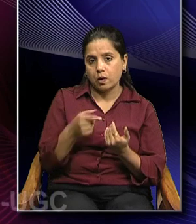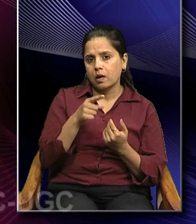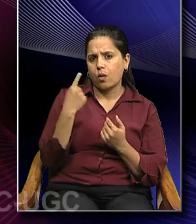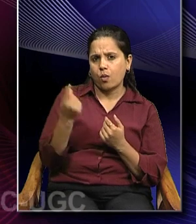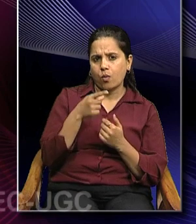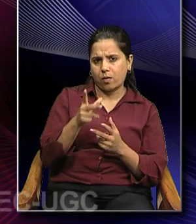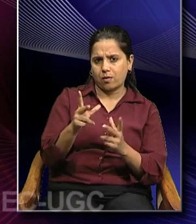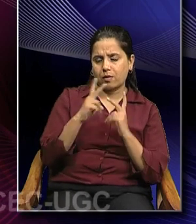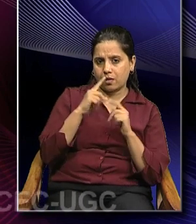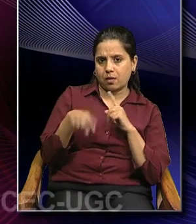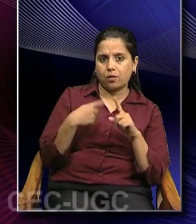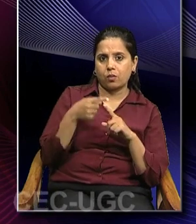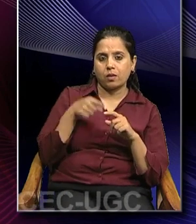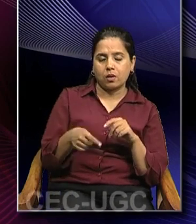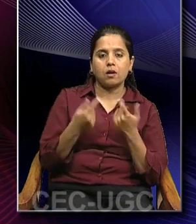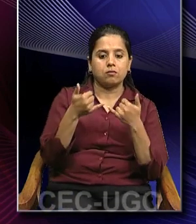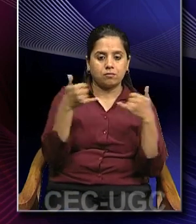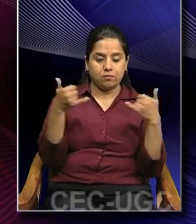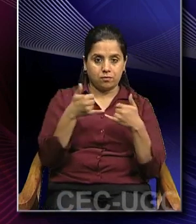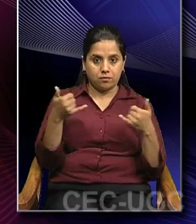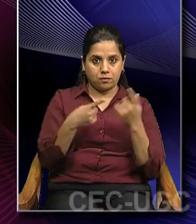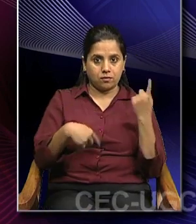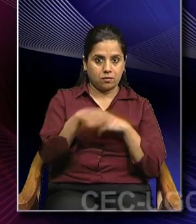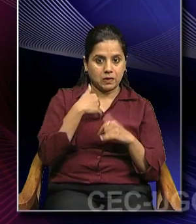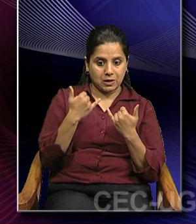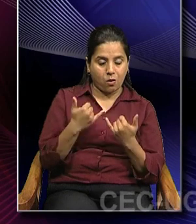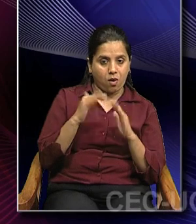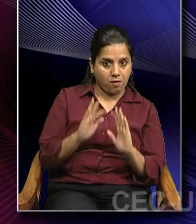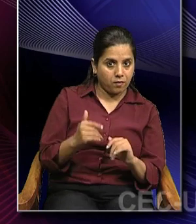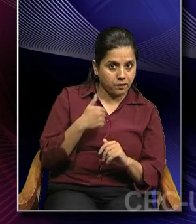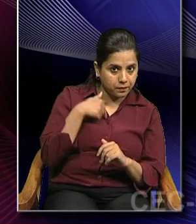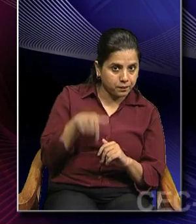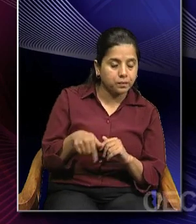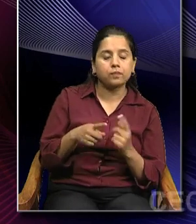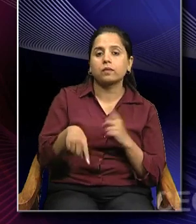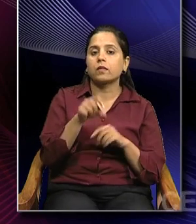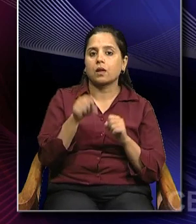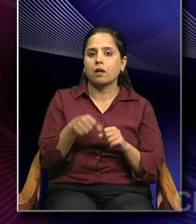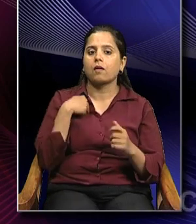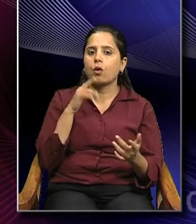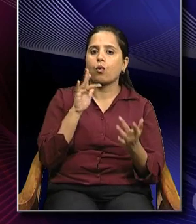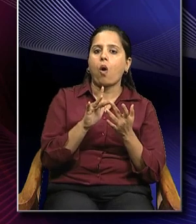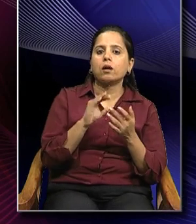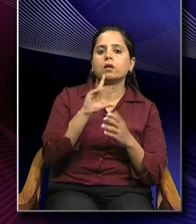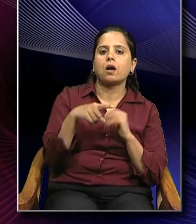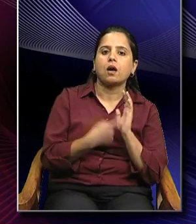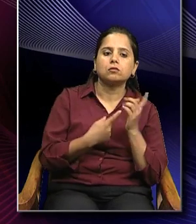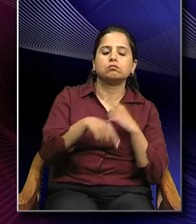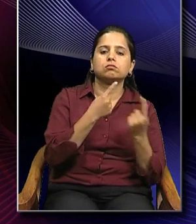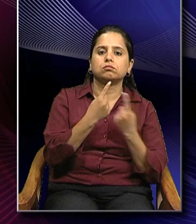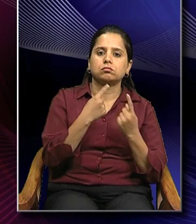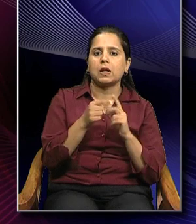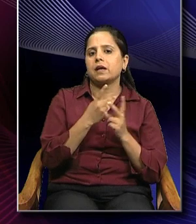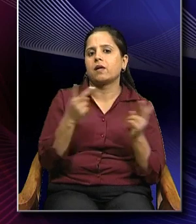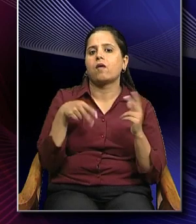only telling us about the silver lining which we are having nowadays, that we are able to contact customers at